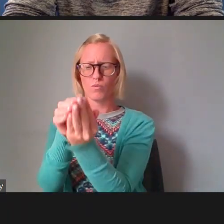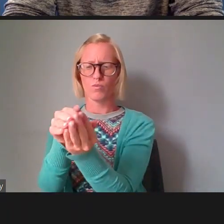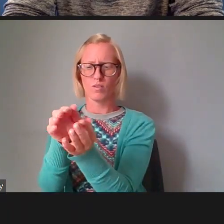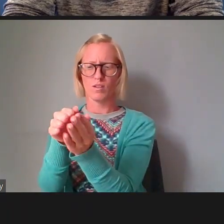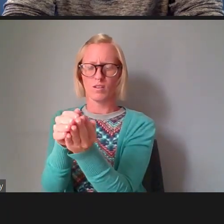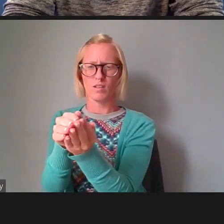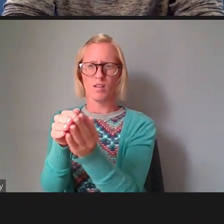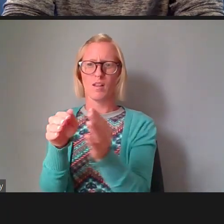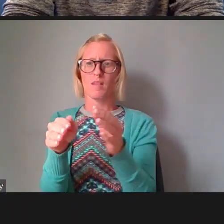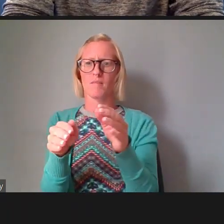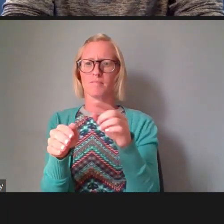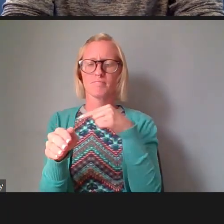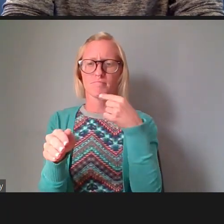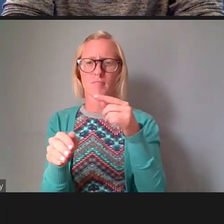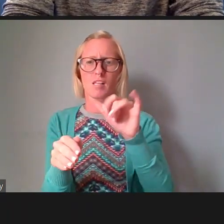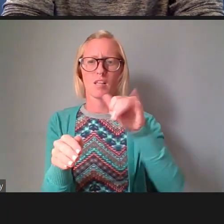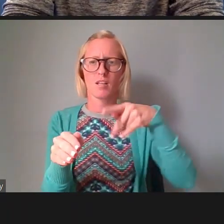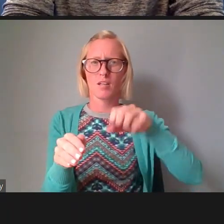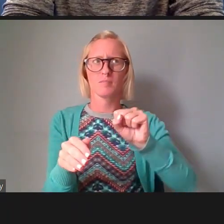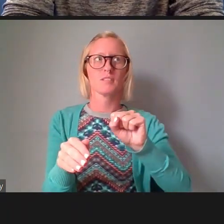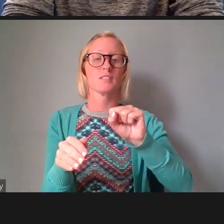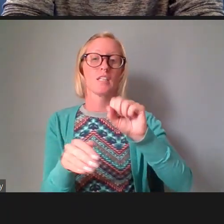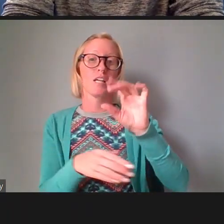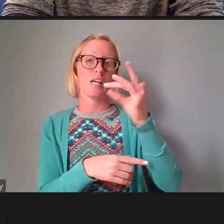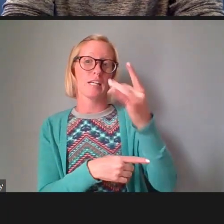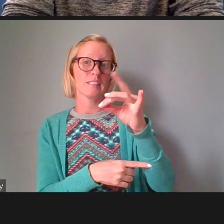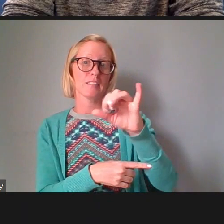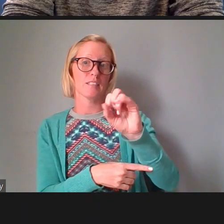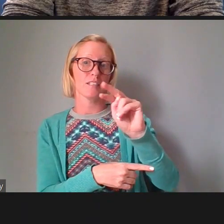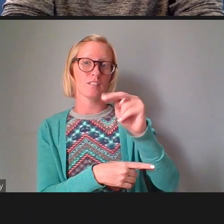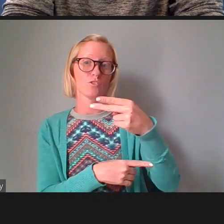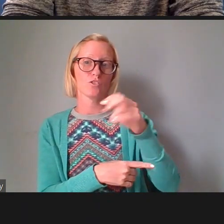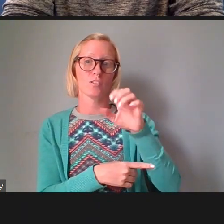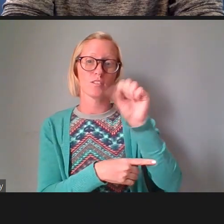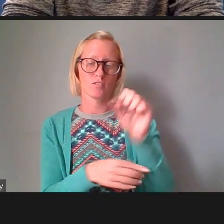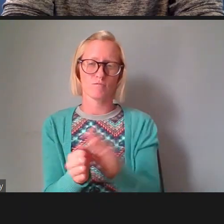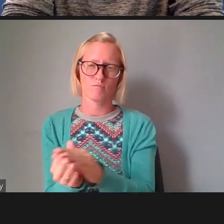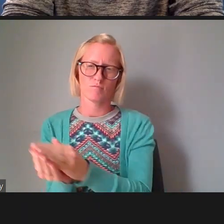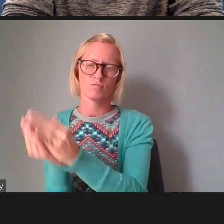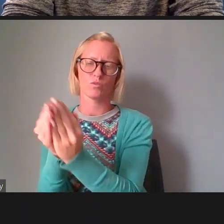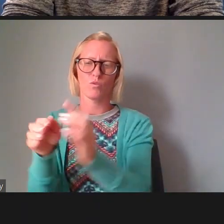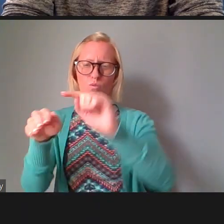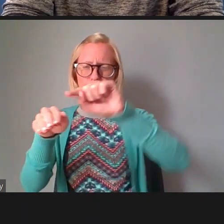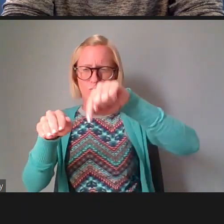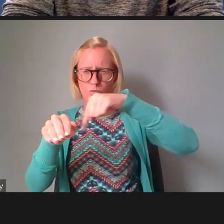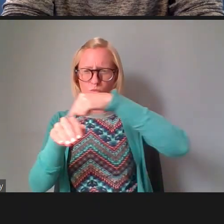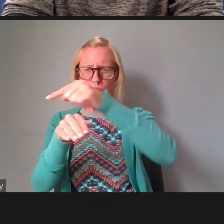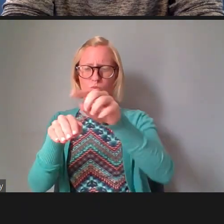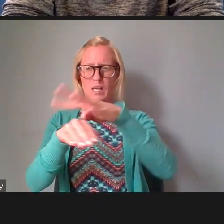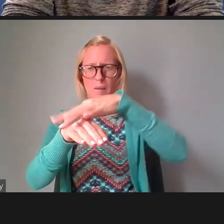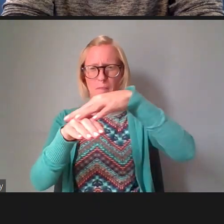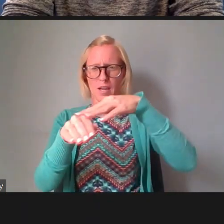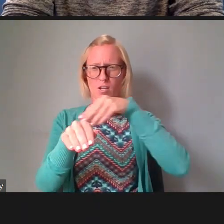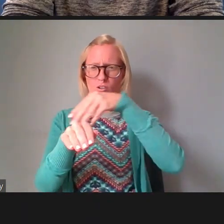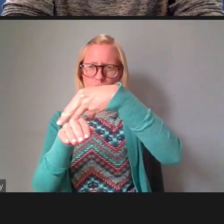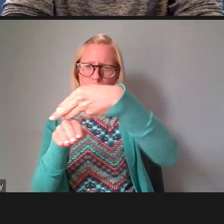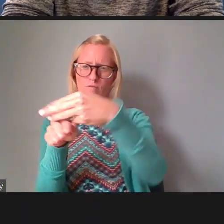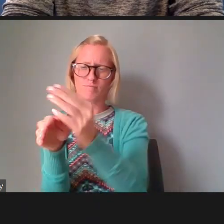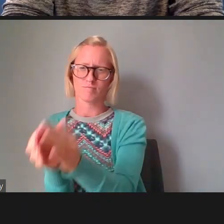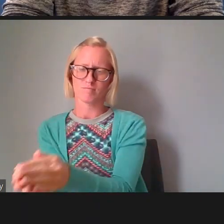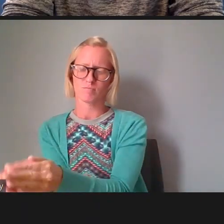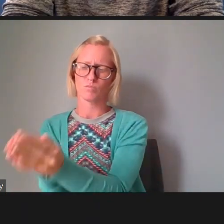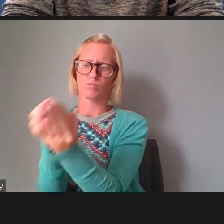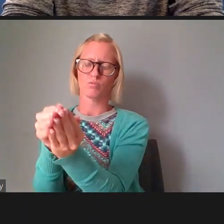lips of the mouth, lay 18 inches of shell with a slight spiral twist and covered with a delicate embossed pattern. Ralph